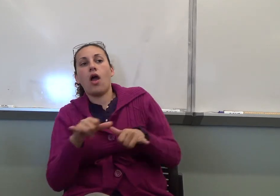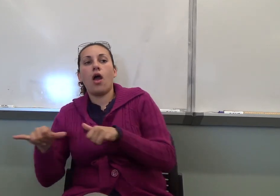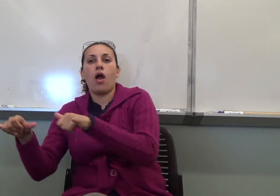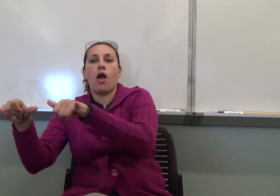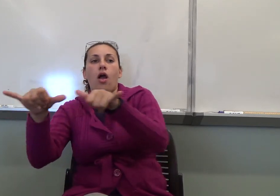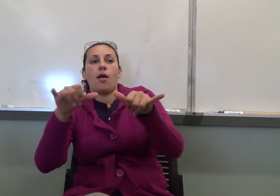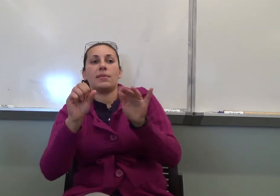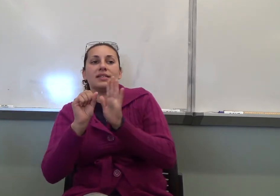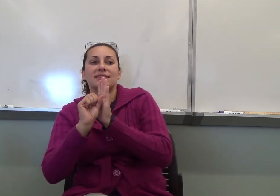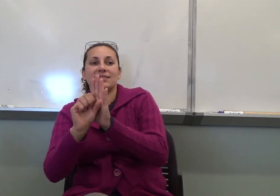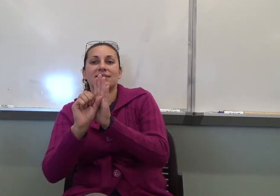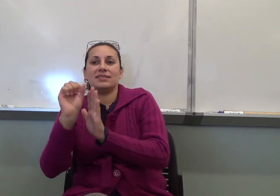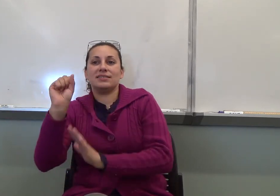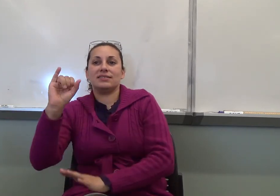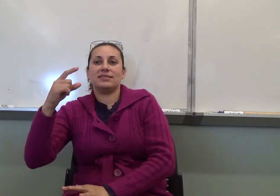19 minus 19.